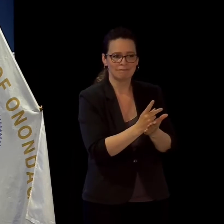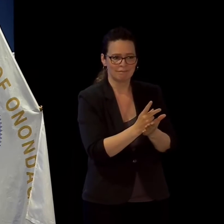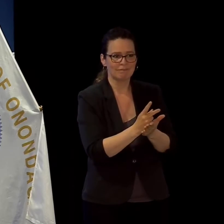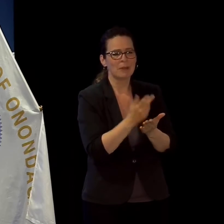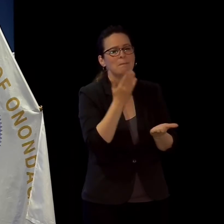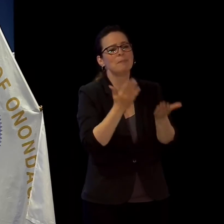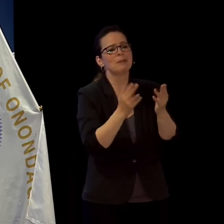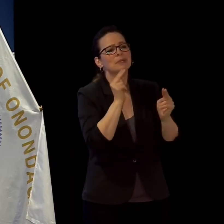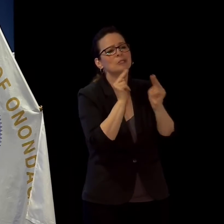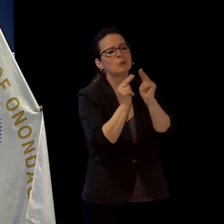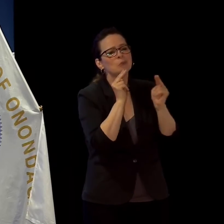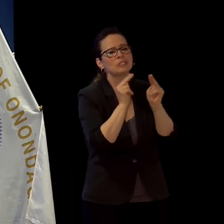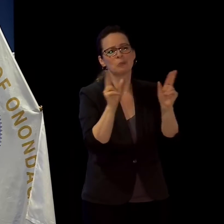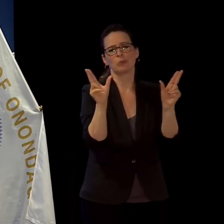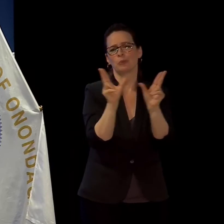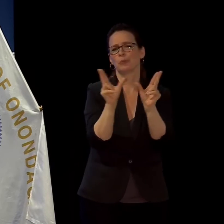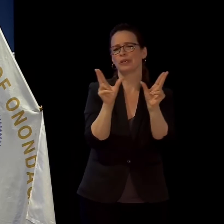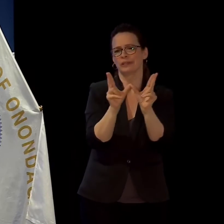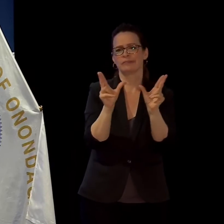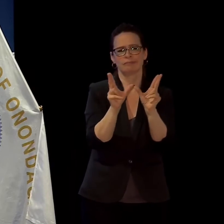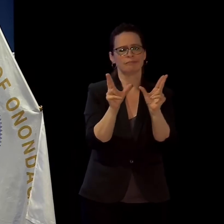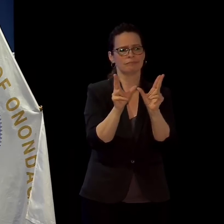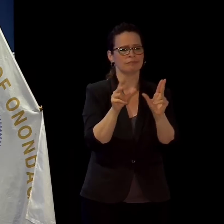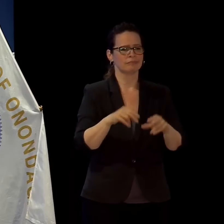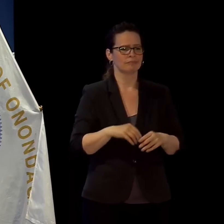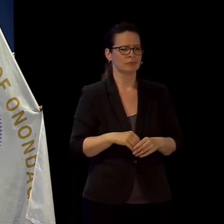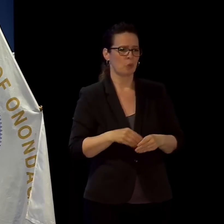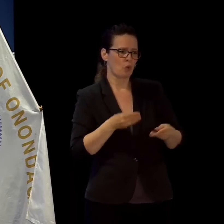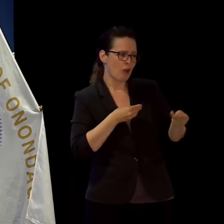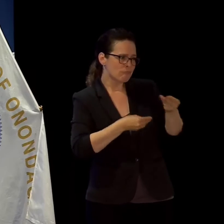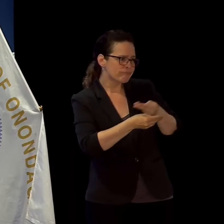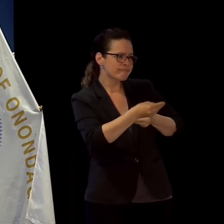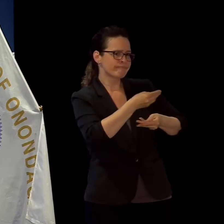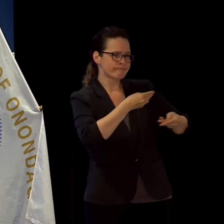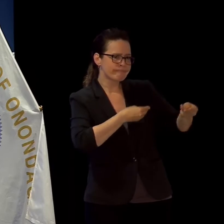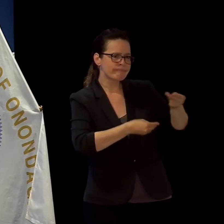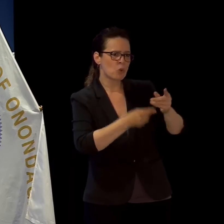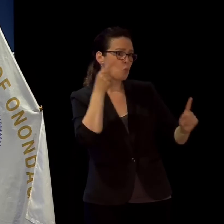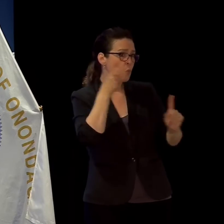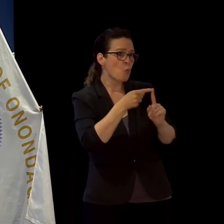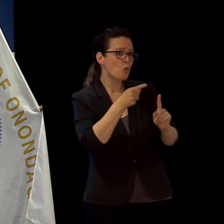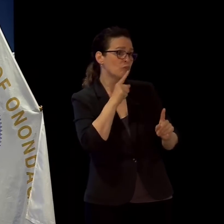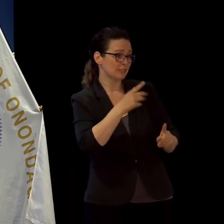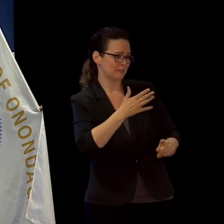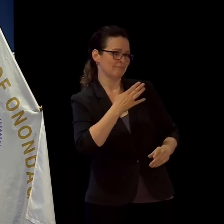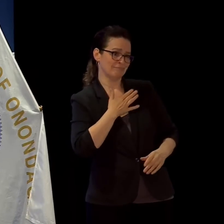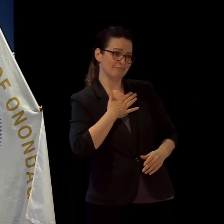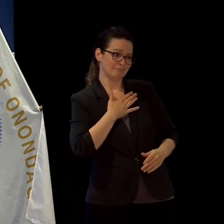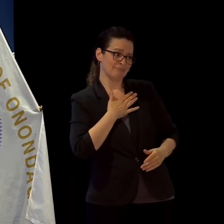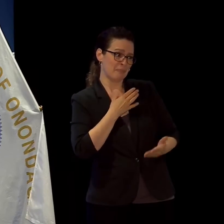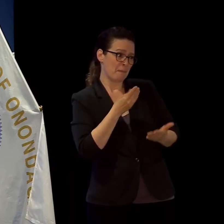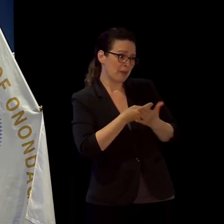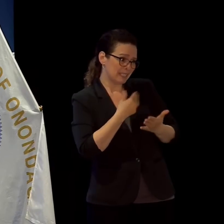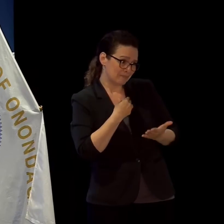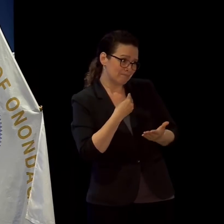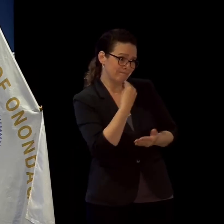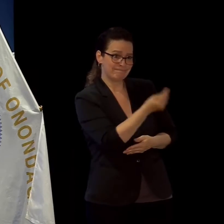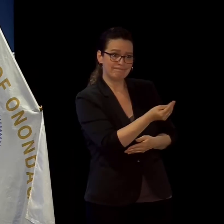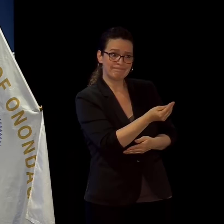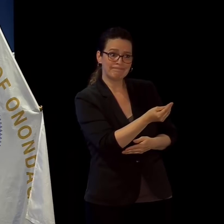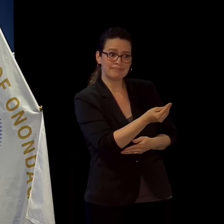too. So these are all things that we negotiate with the bargaining unit. These are all things that are goals of mine, so we'll be working on that. Has the sheriff seemed open to